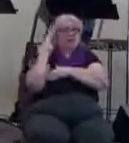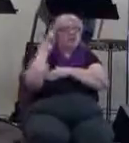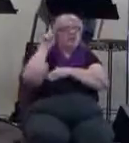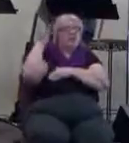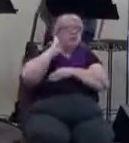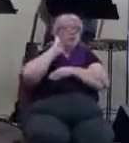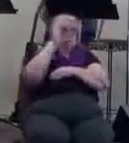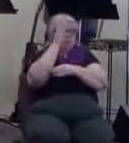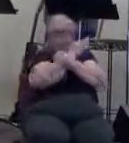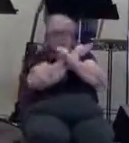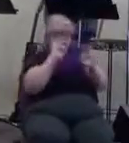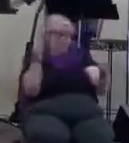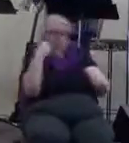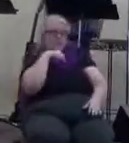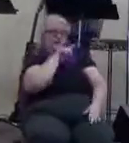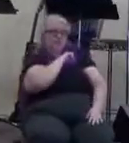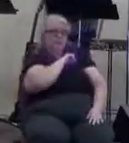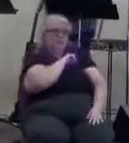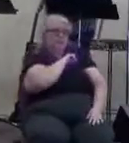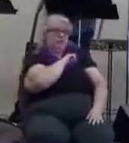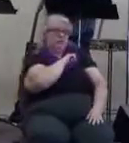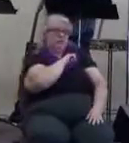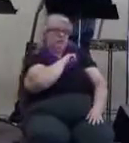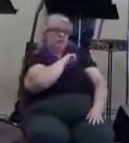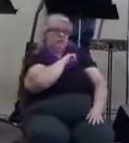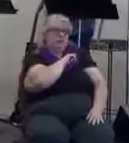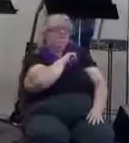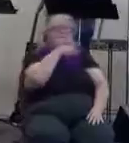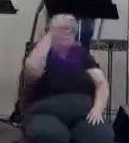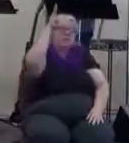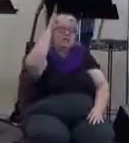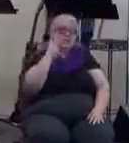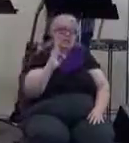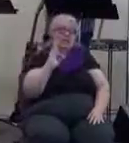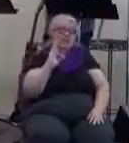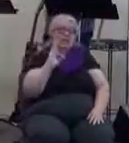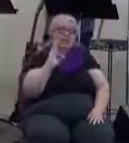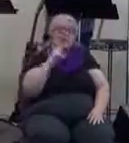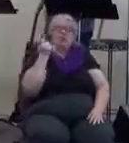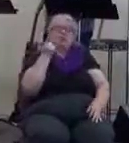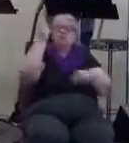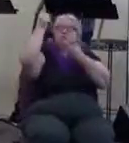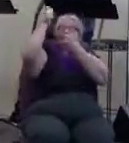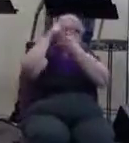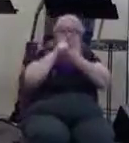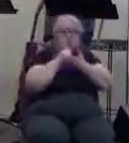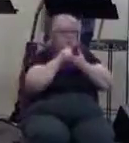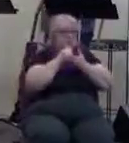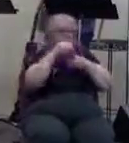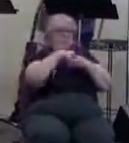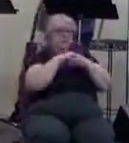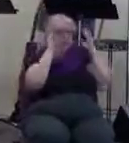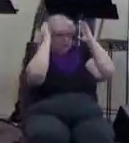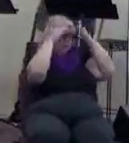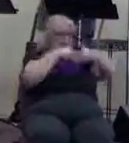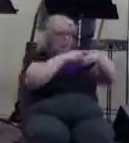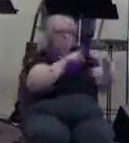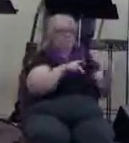in trouble always comes when we have a dark place. I was thinking of